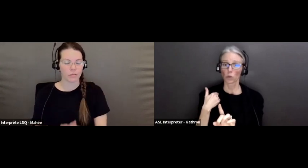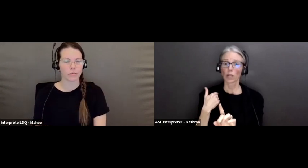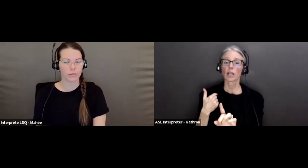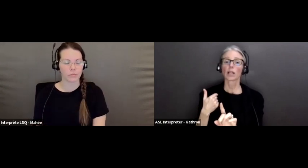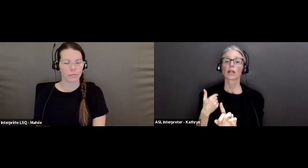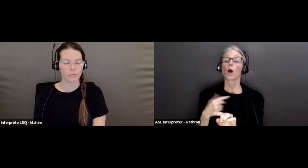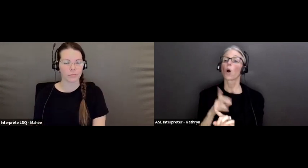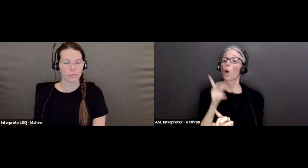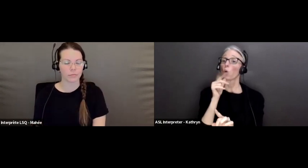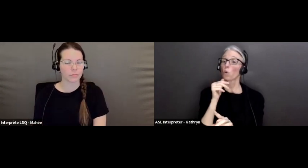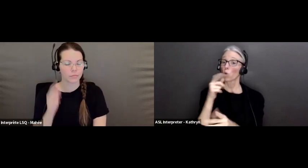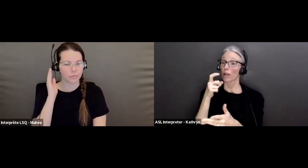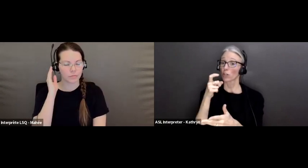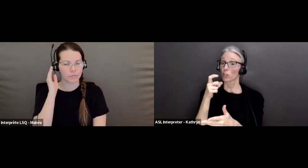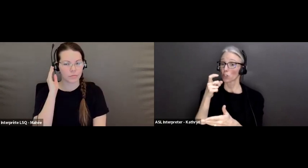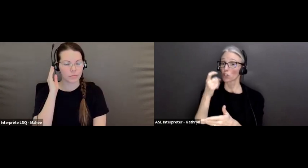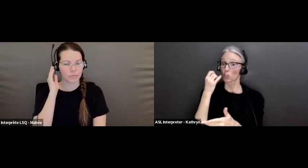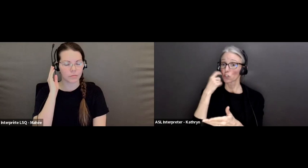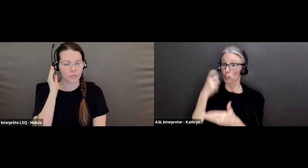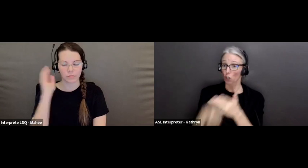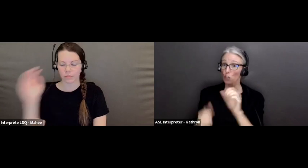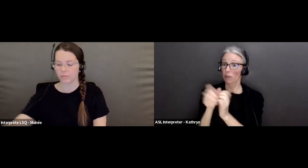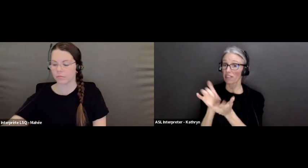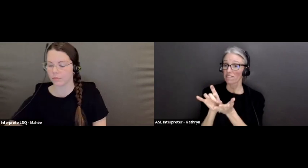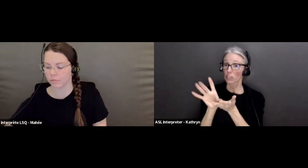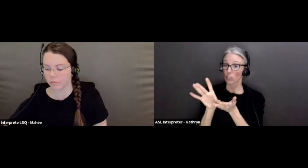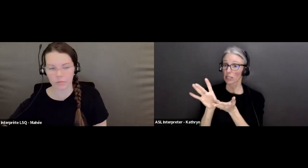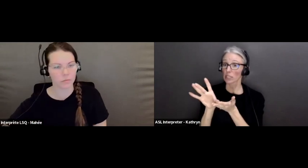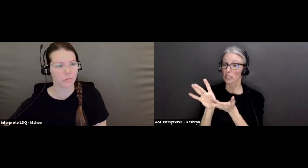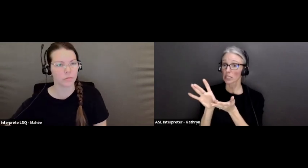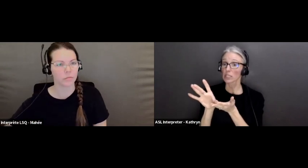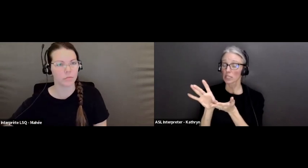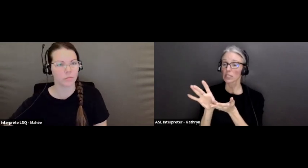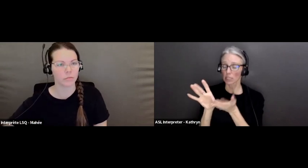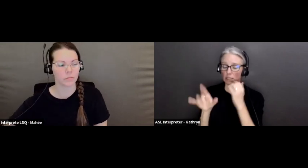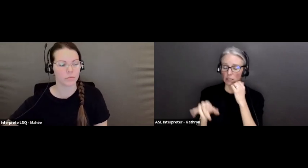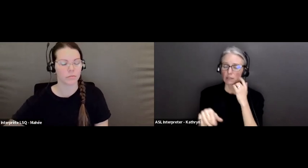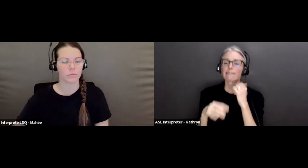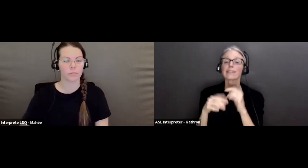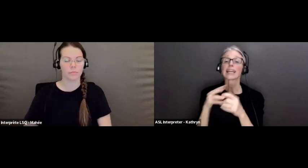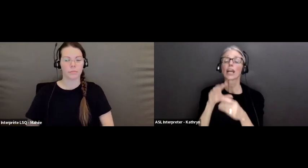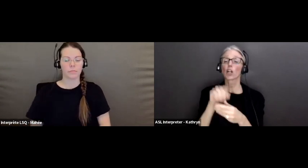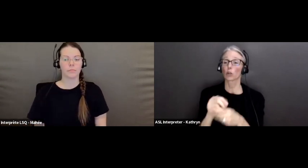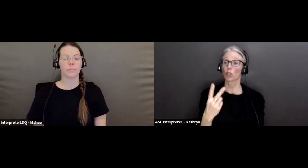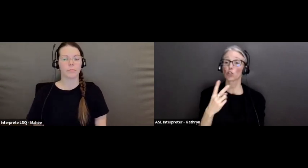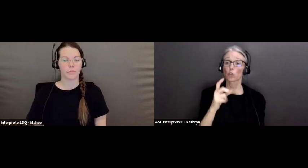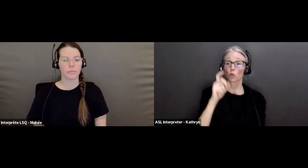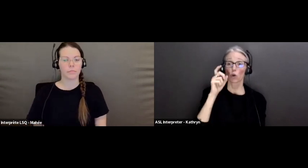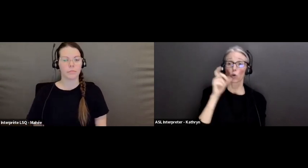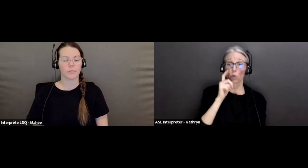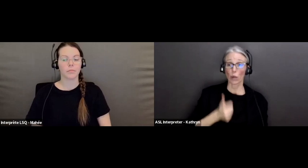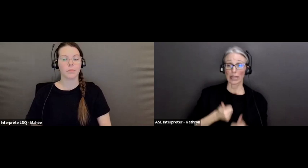for those charged at evictions, including a ban of two residents from all city parks and community centers